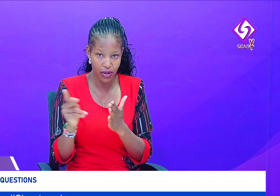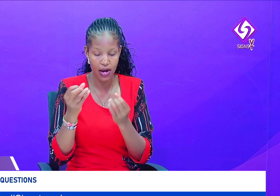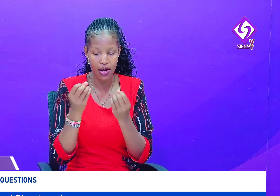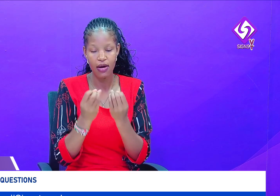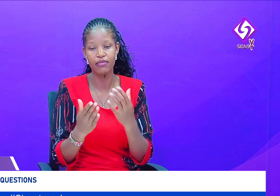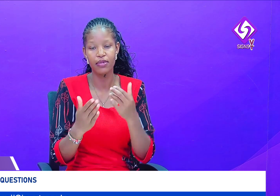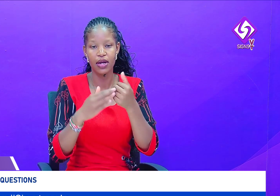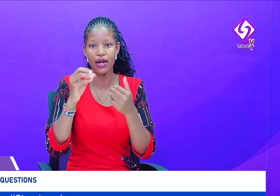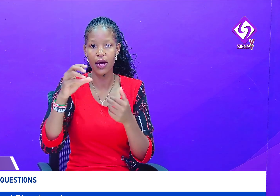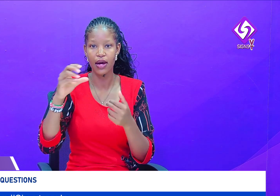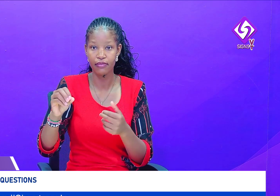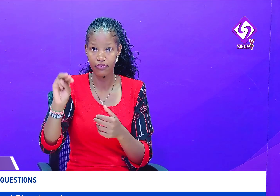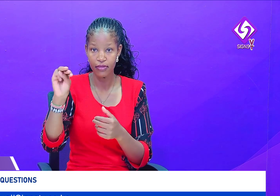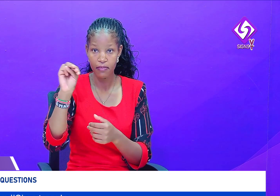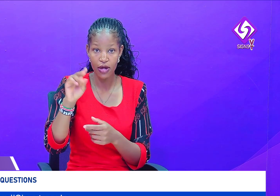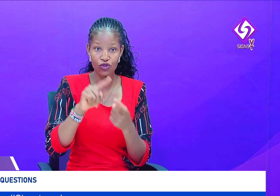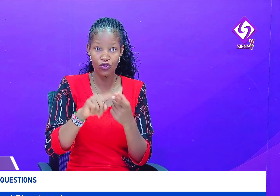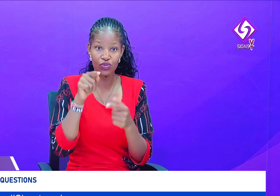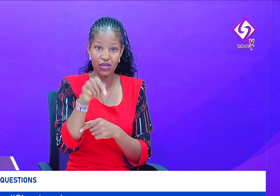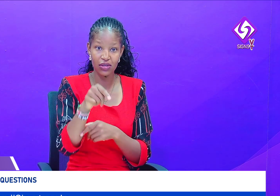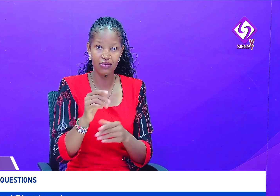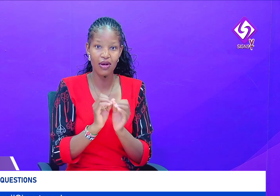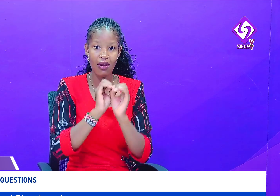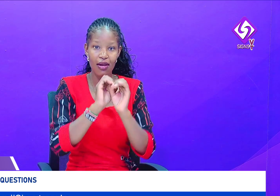after spending 900 million shillings to clear